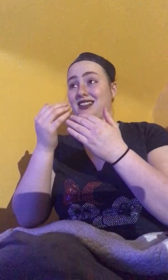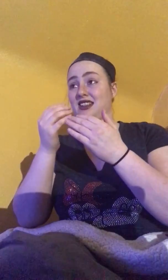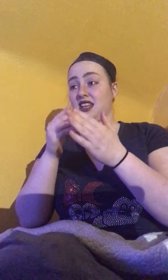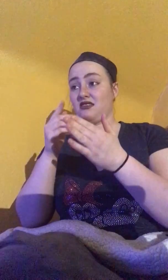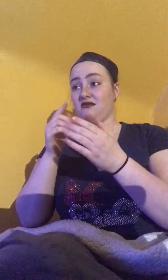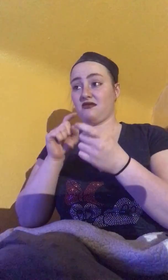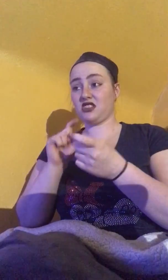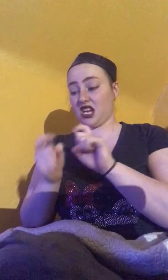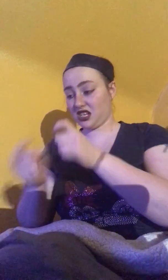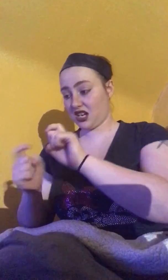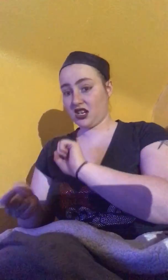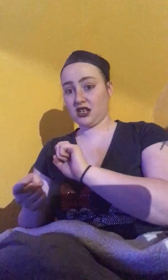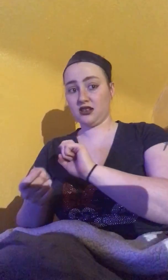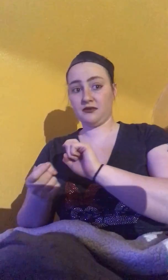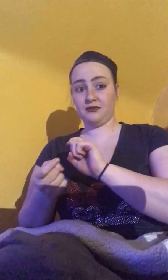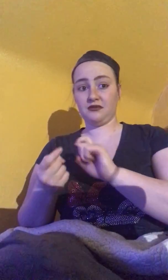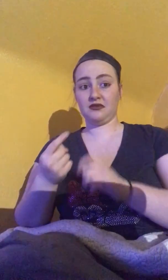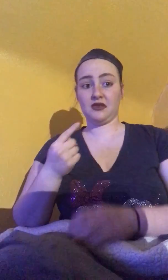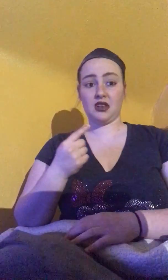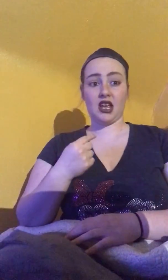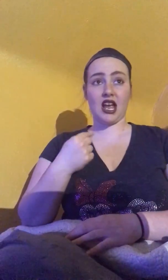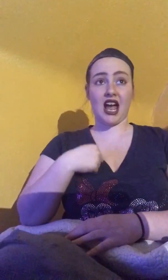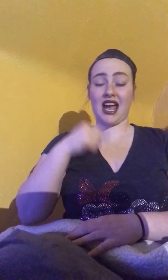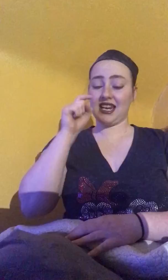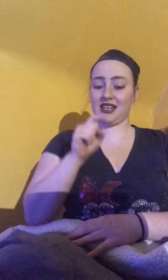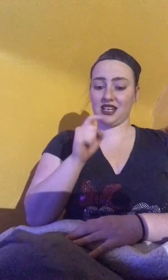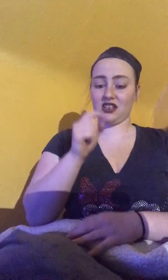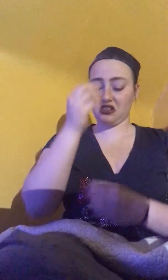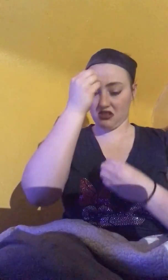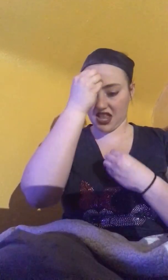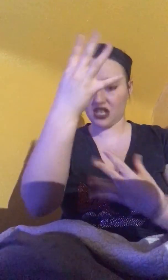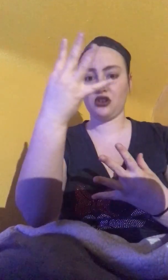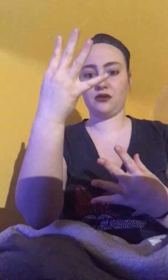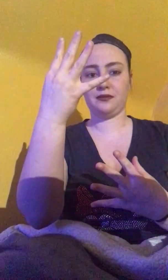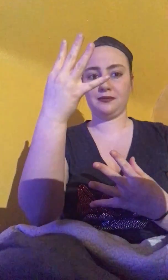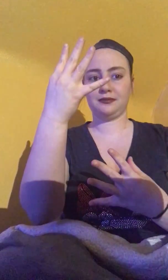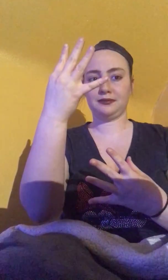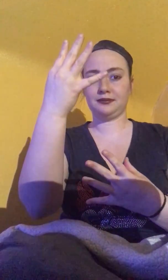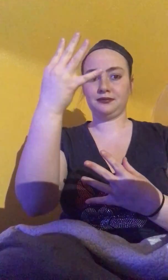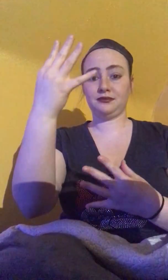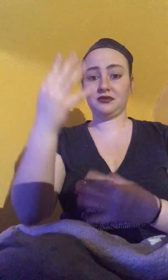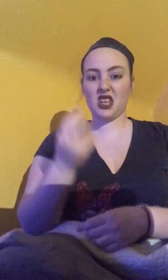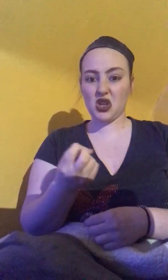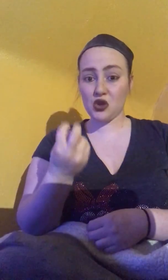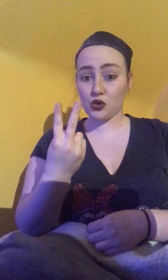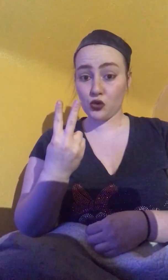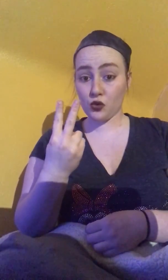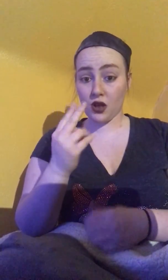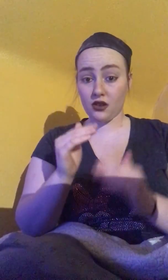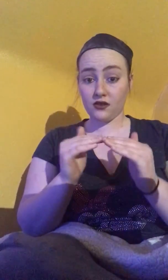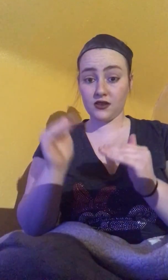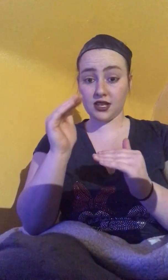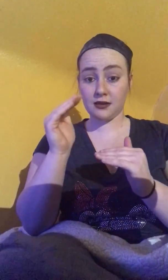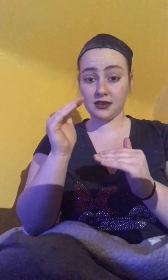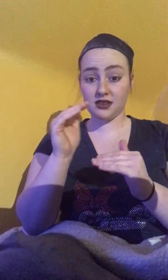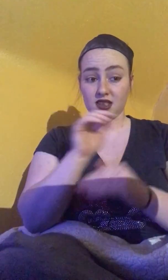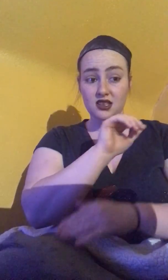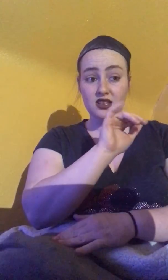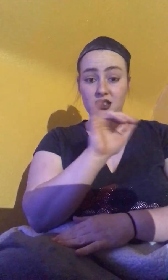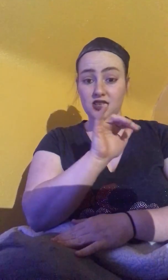a big fat disclaimer because I need to let you know that 12-step programs like Alcoholics Anonymous and